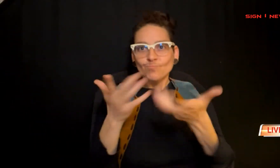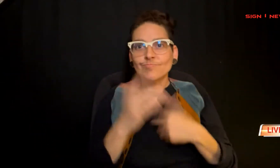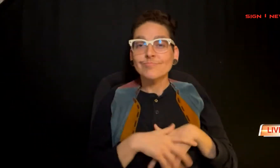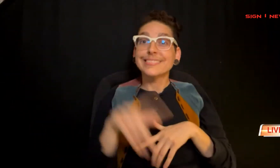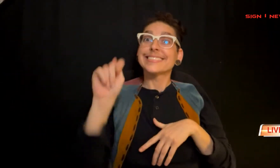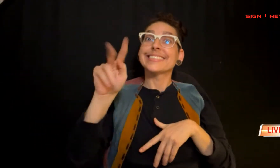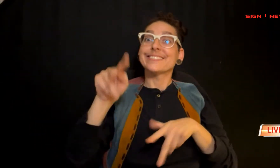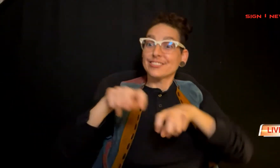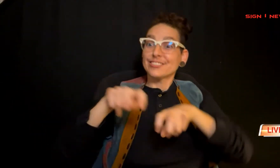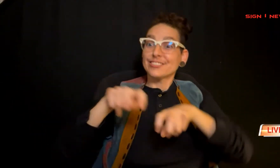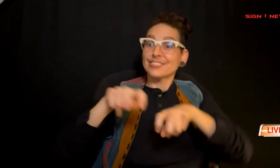can talk to each other,